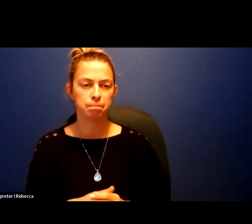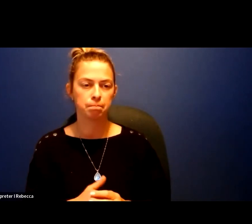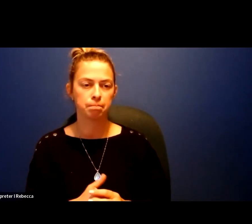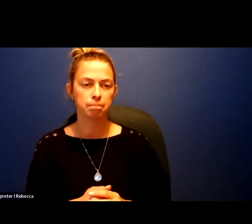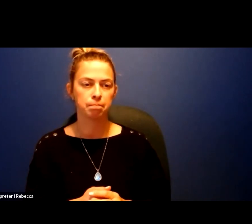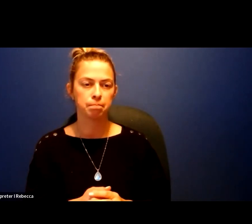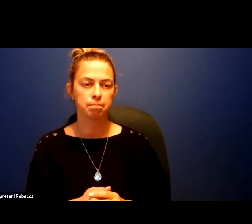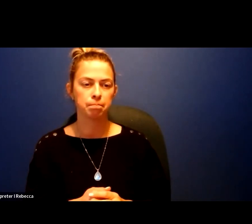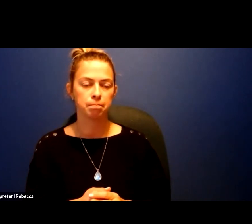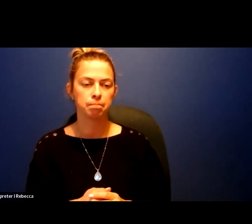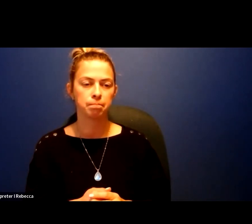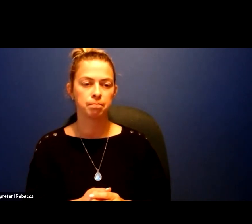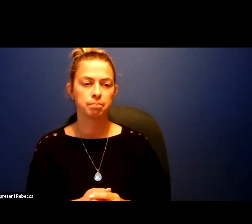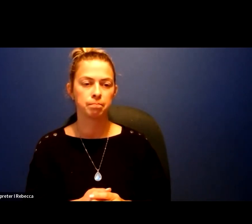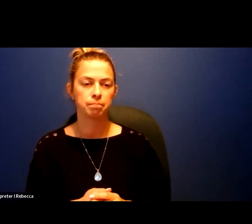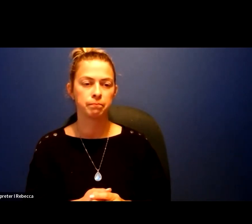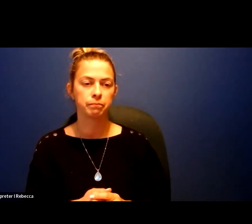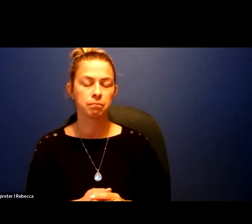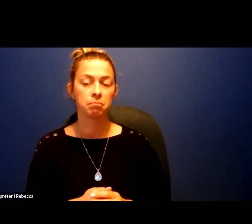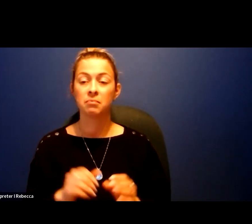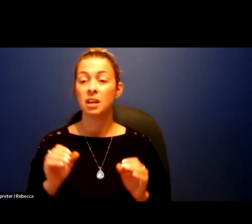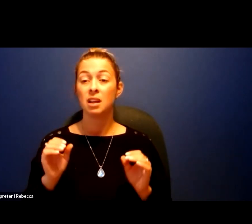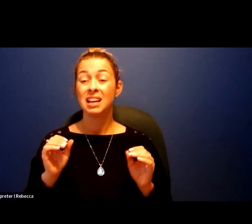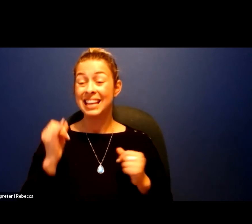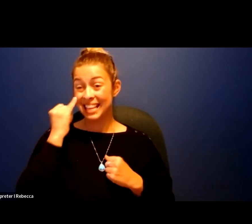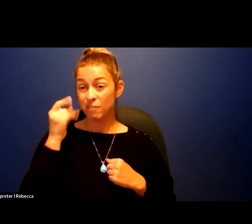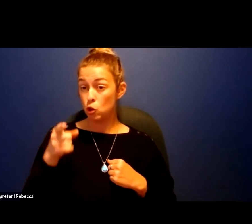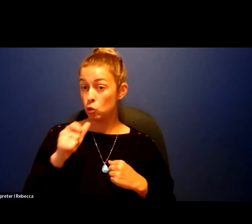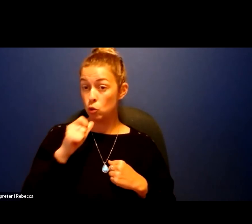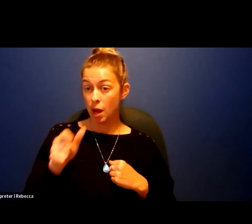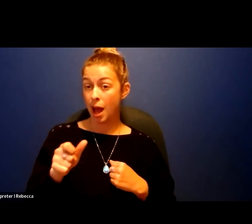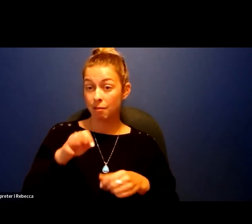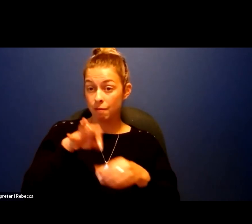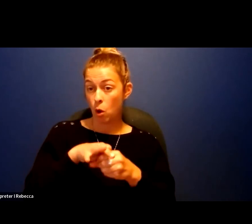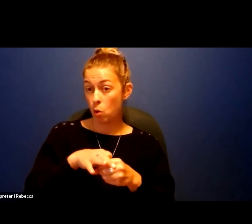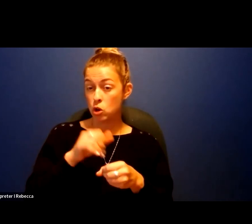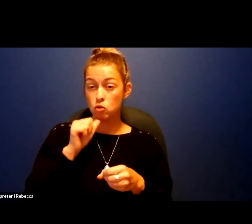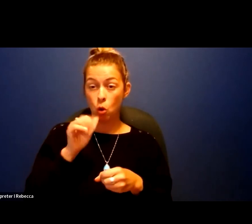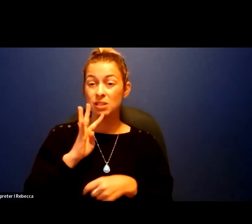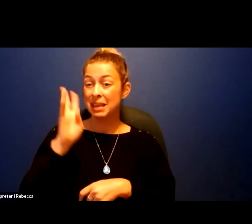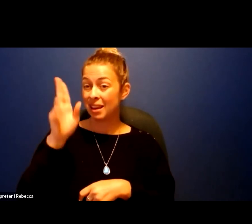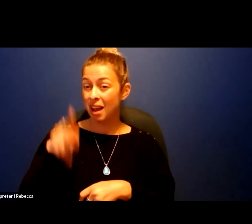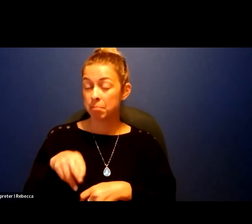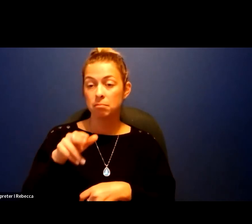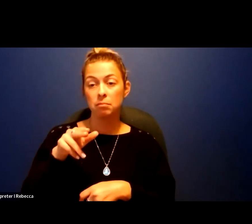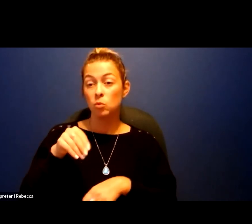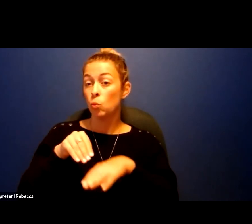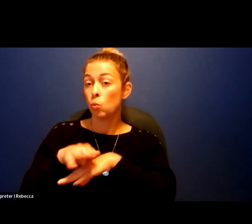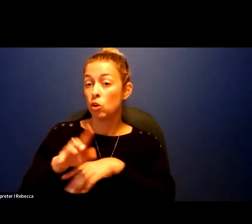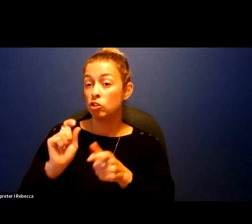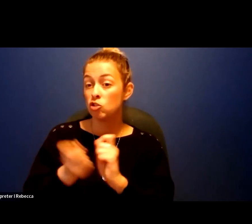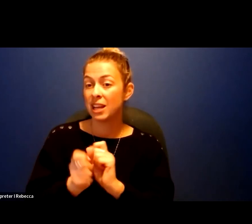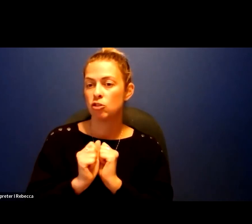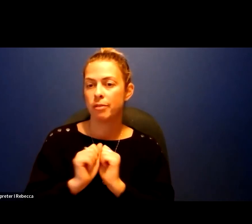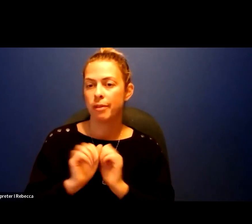Yep, right there. So nothing changes if you do not speak up. So this question of engagement is being absolutely